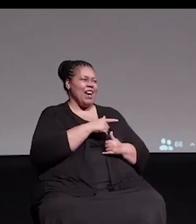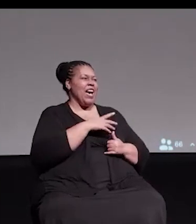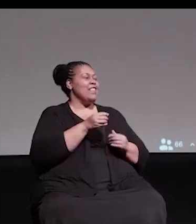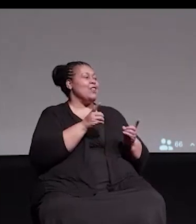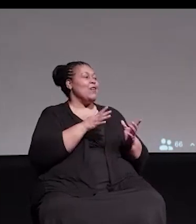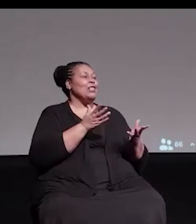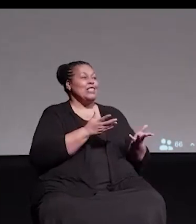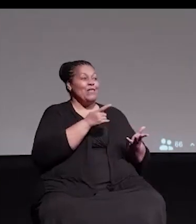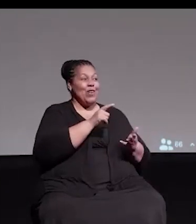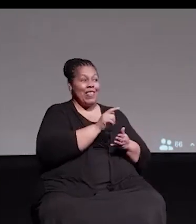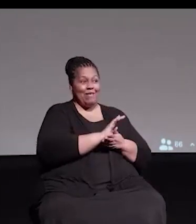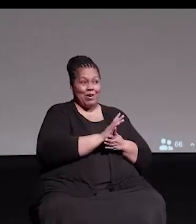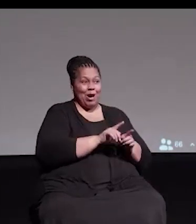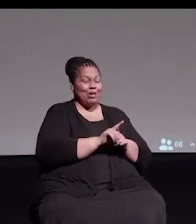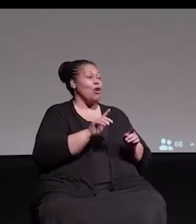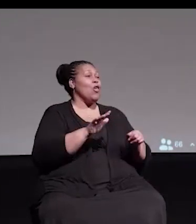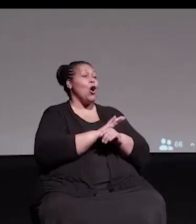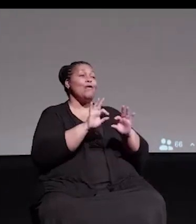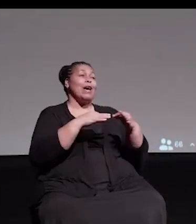also here. The whole family's here.